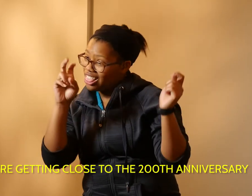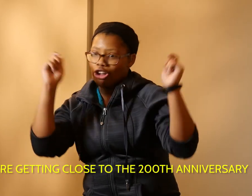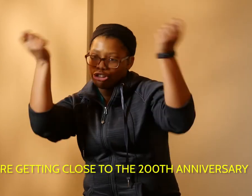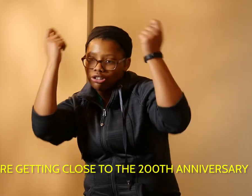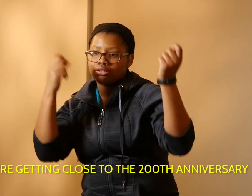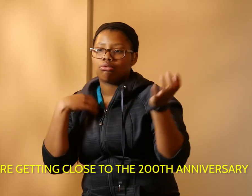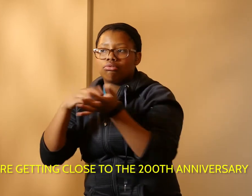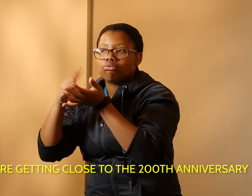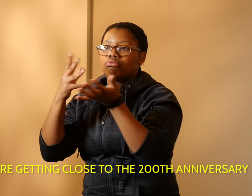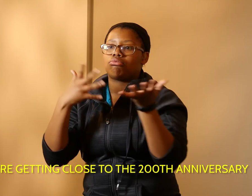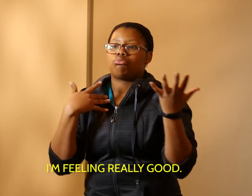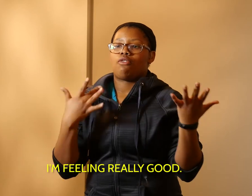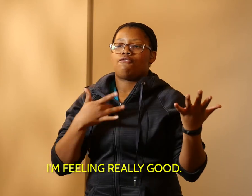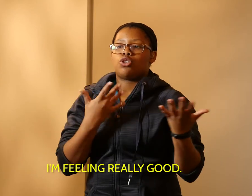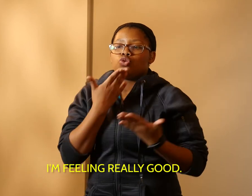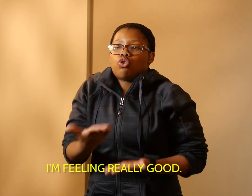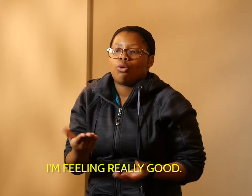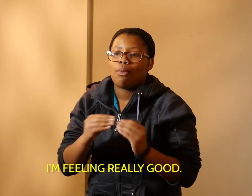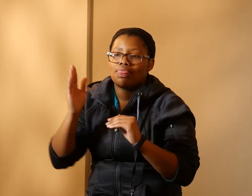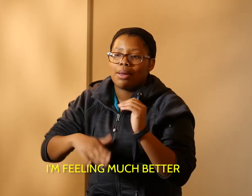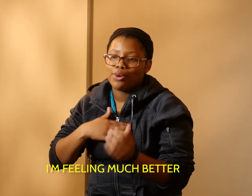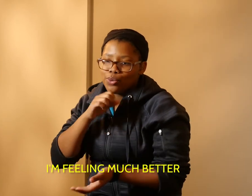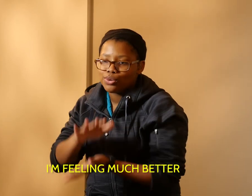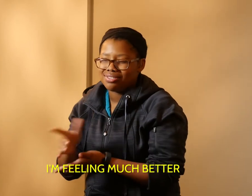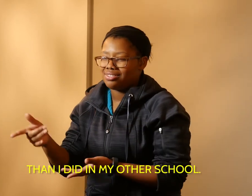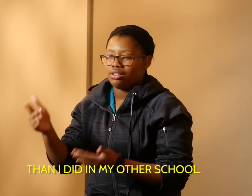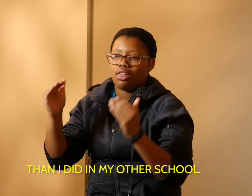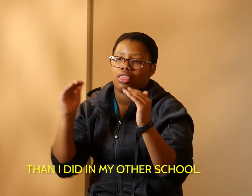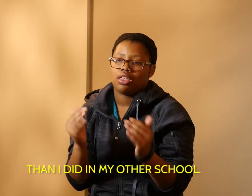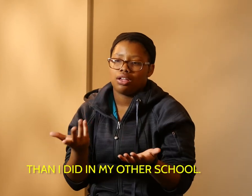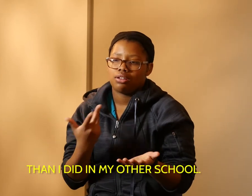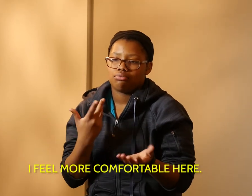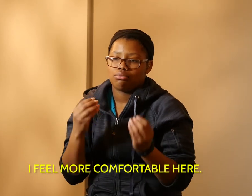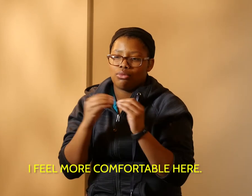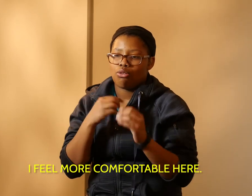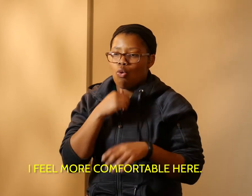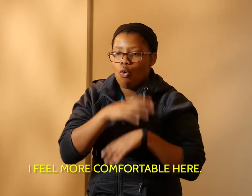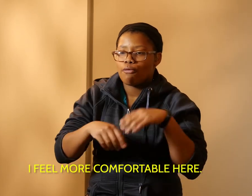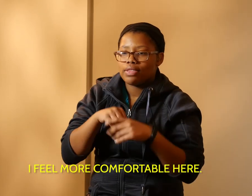to the 200th anniversary. I'm feeling really good, feeling much better than I did in my other school. I feel more comfortable